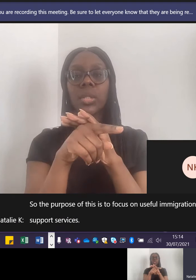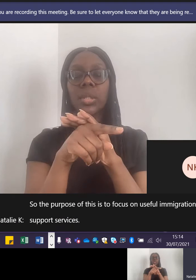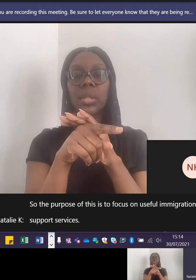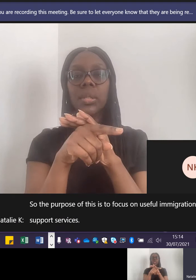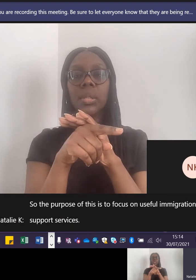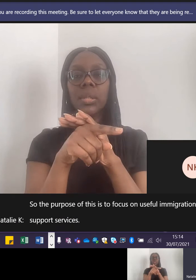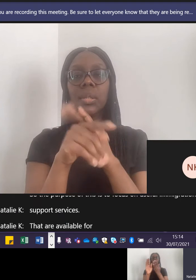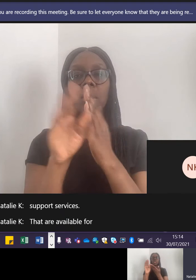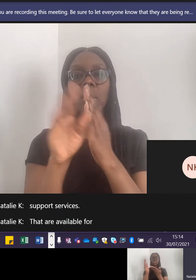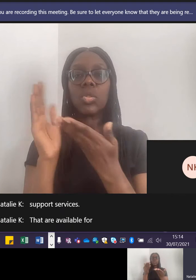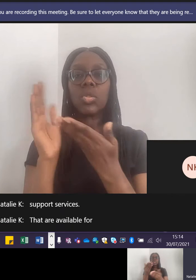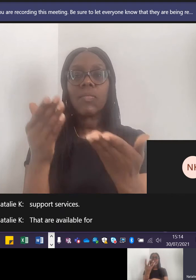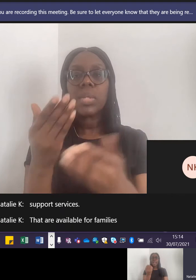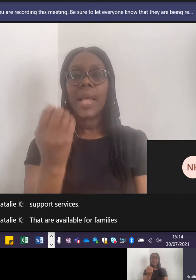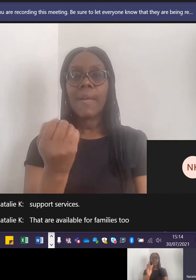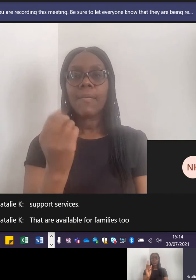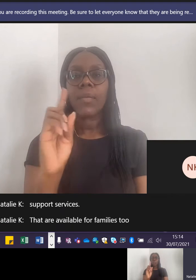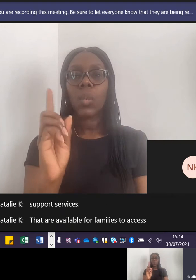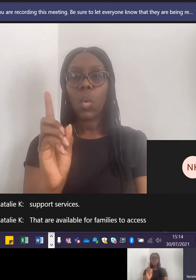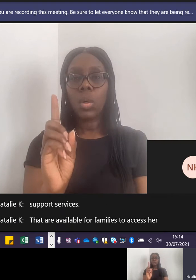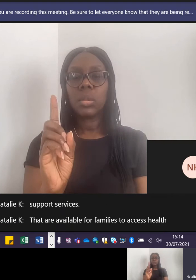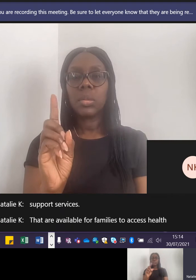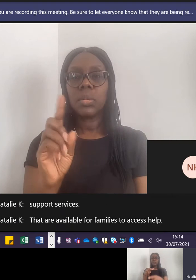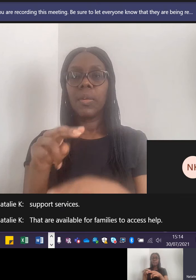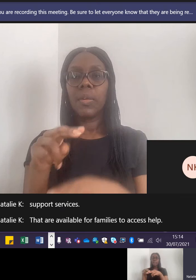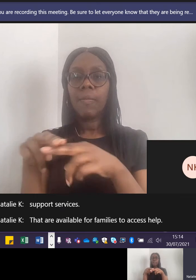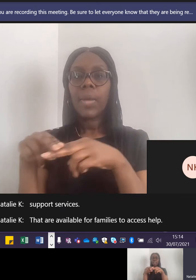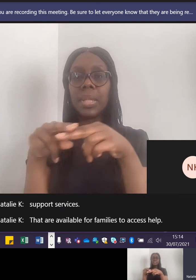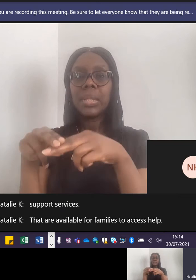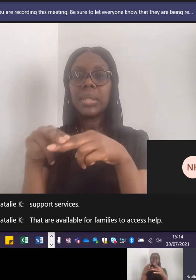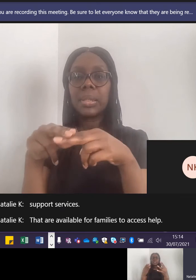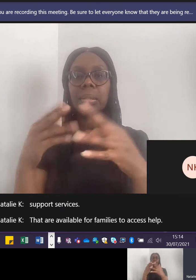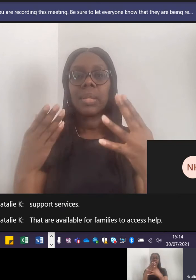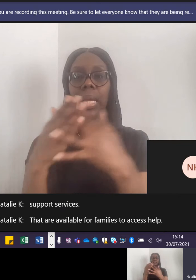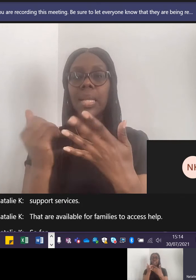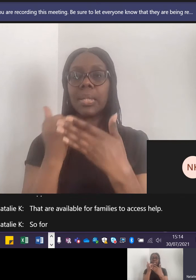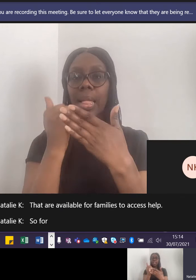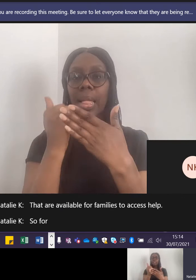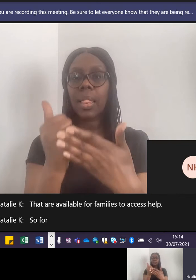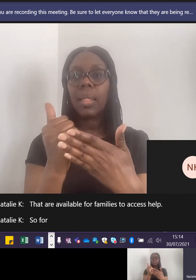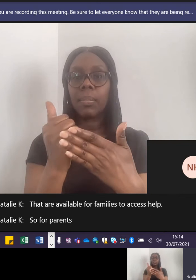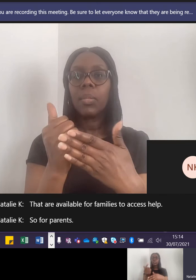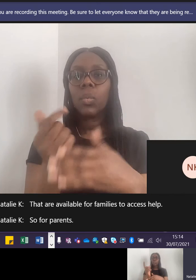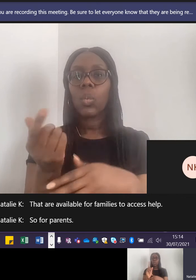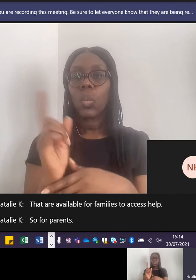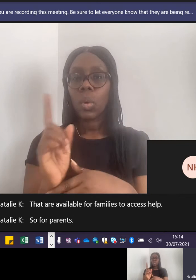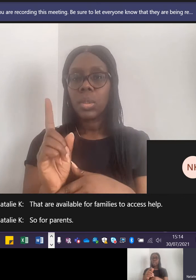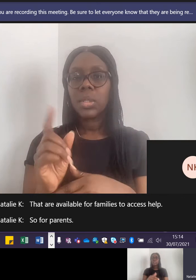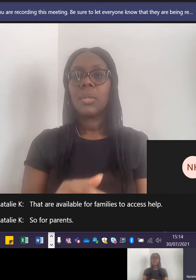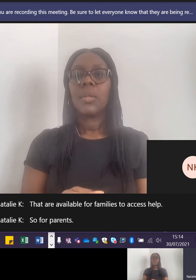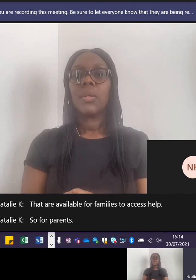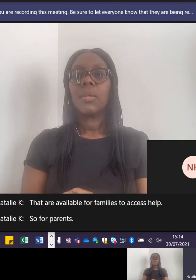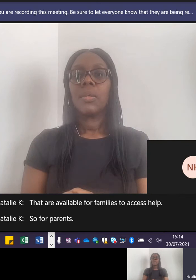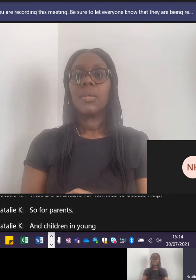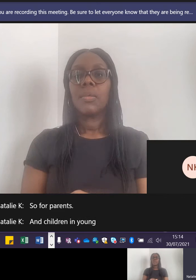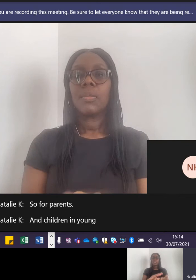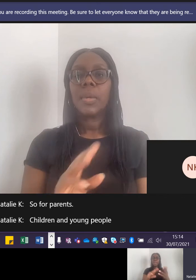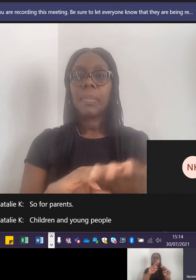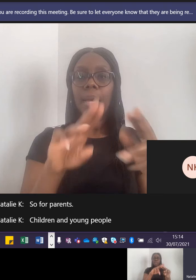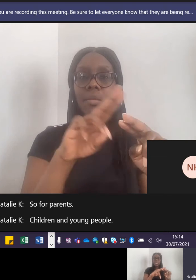available for families to access help. So for parents and children and young